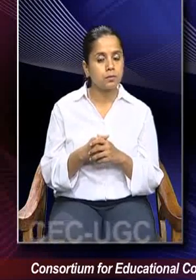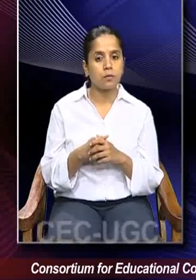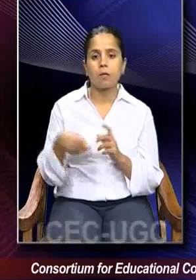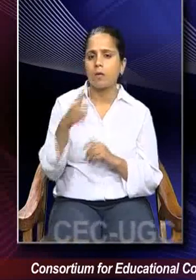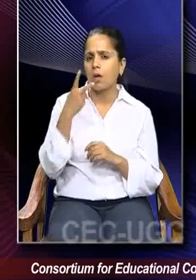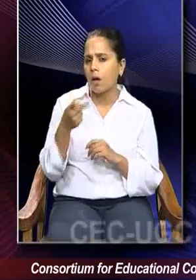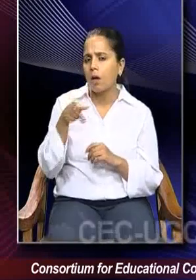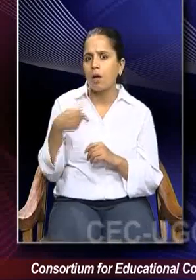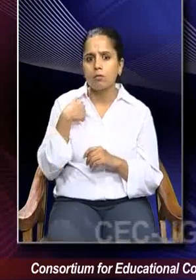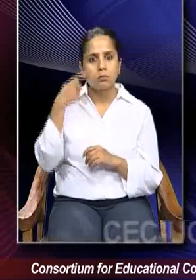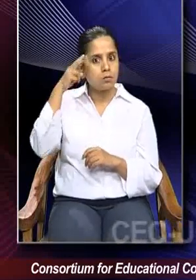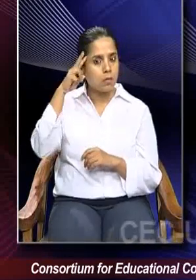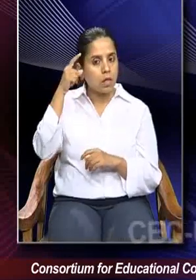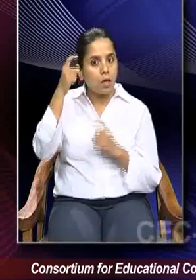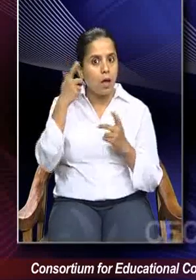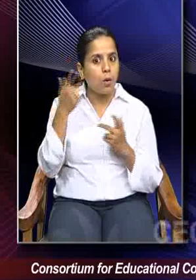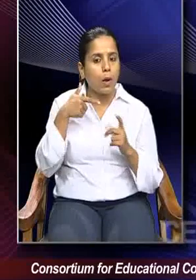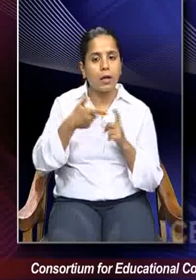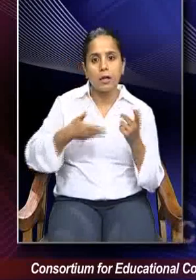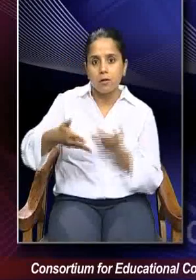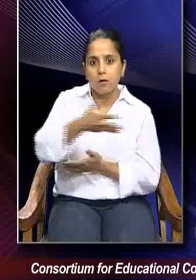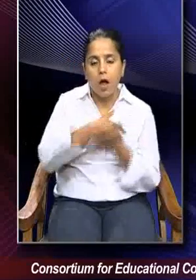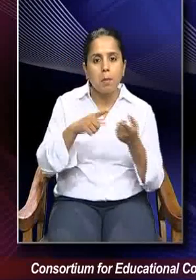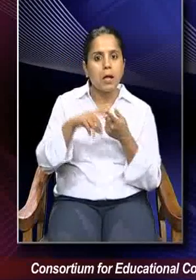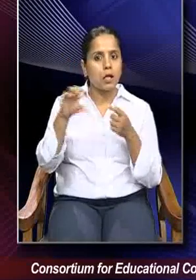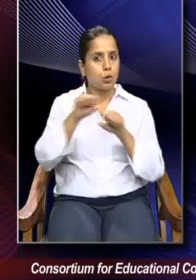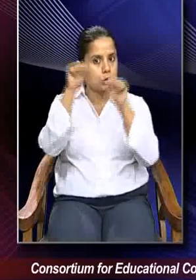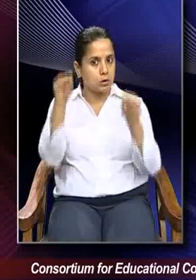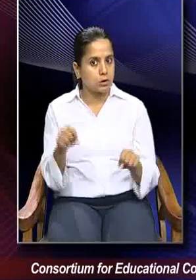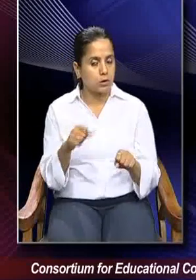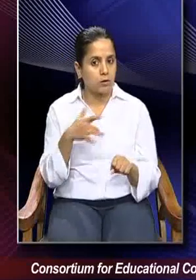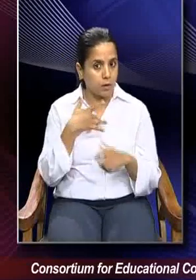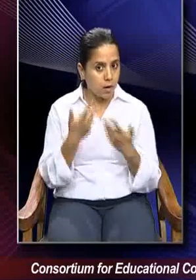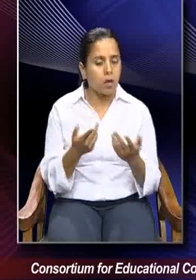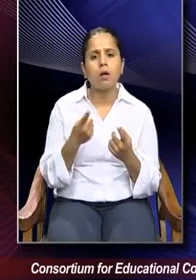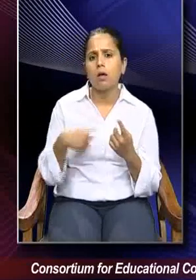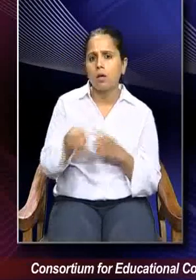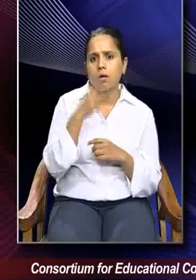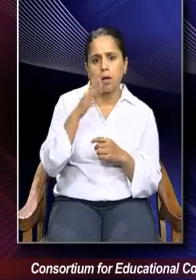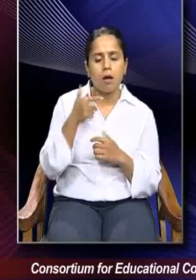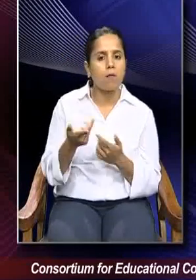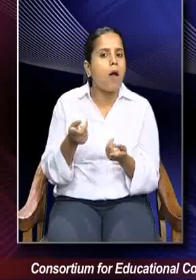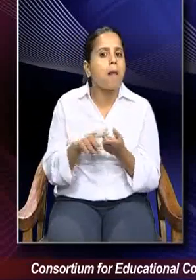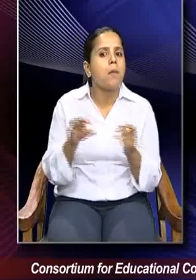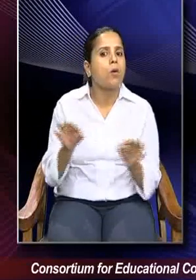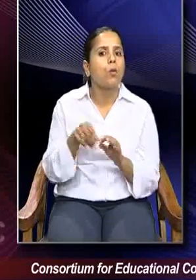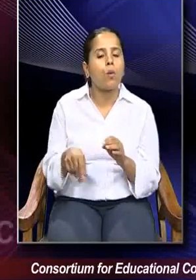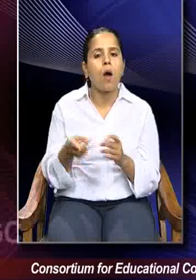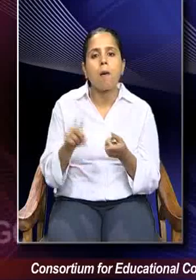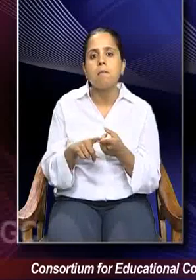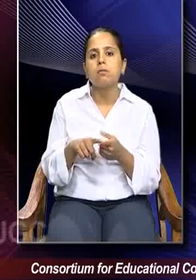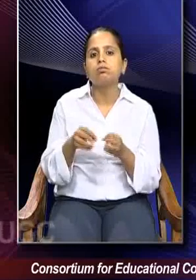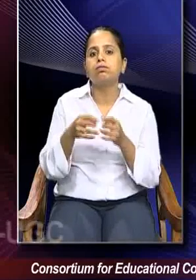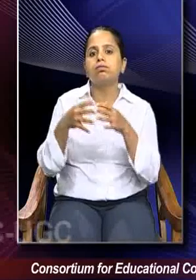without concerning the environment and the ecosystem. It has been an unprecedented growth which